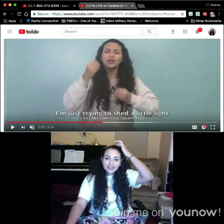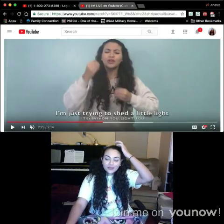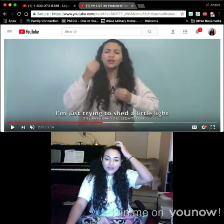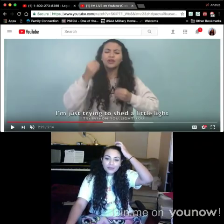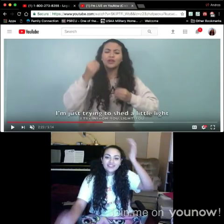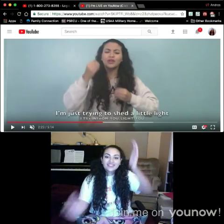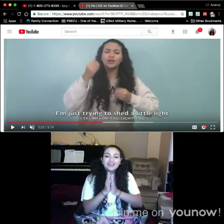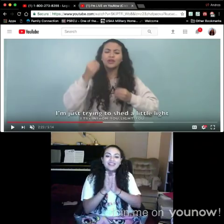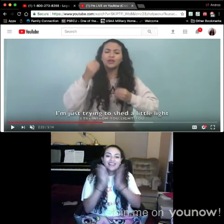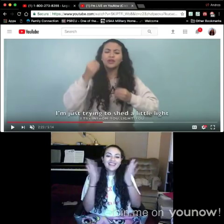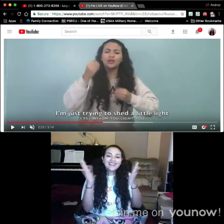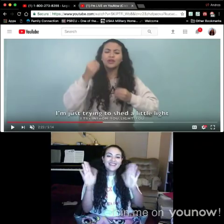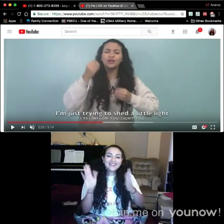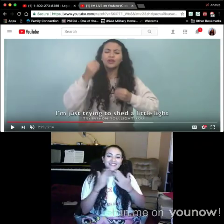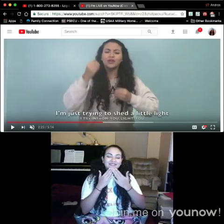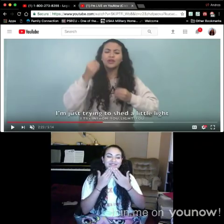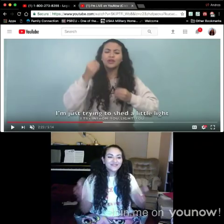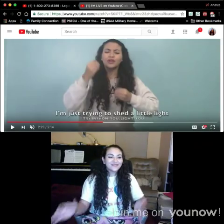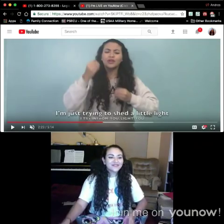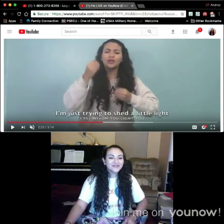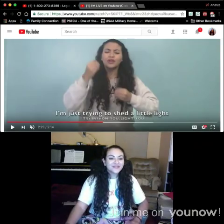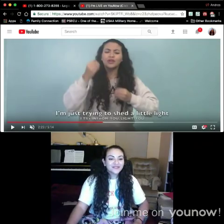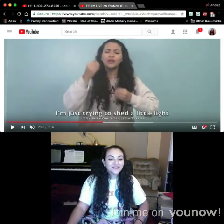Thank you for the applause, Joe. Thank you.